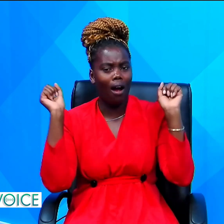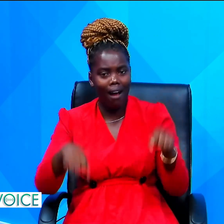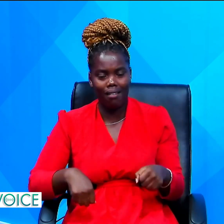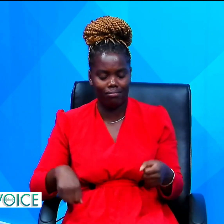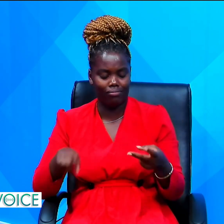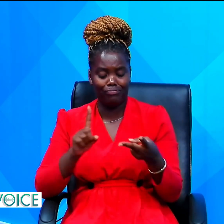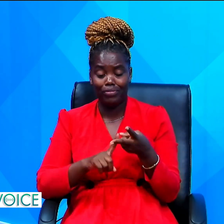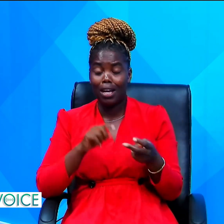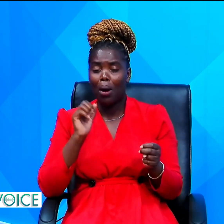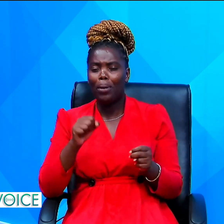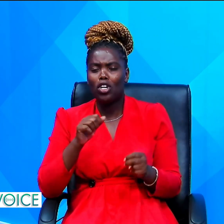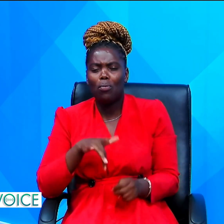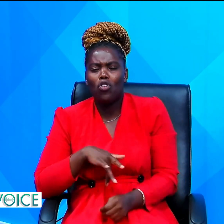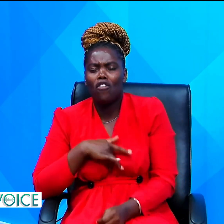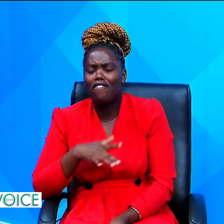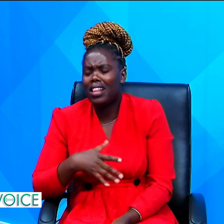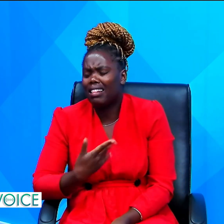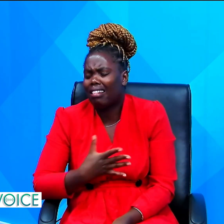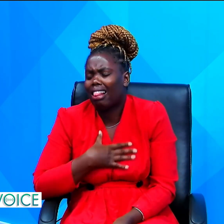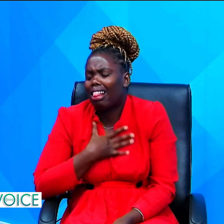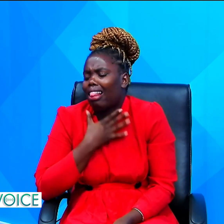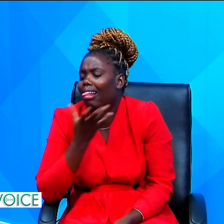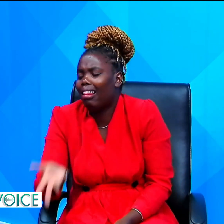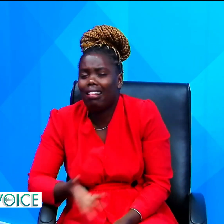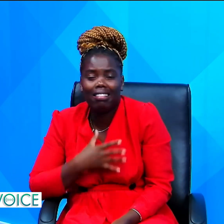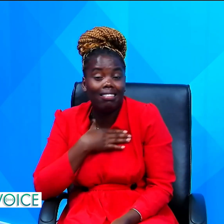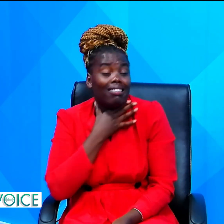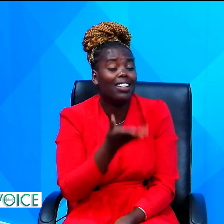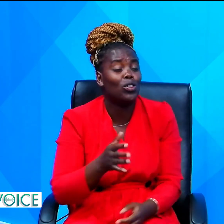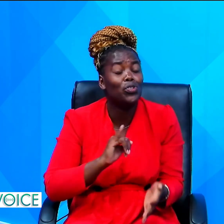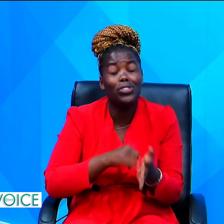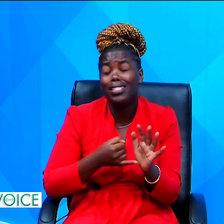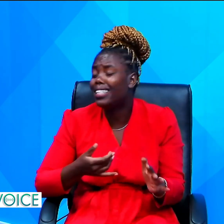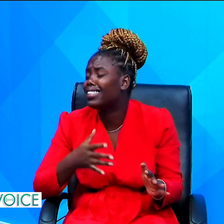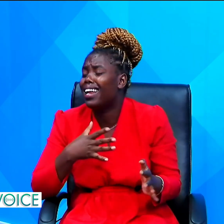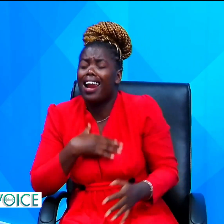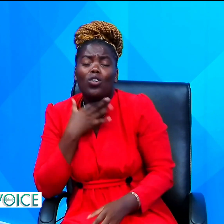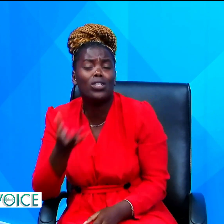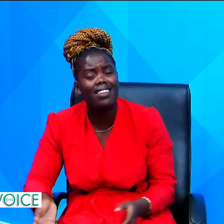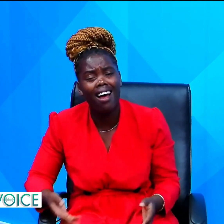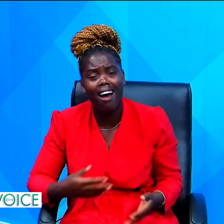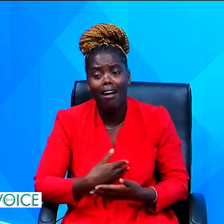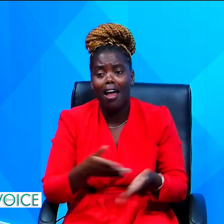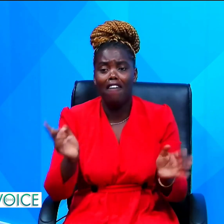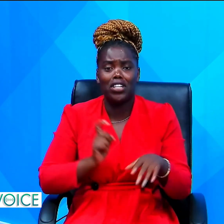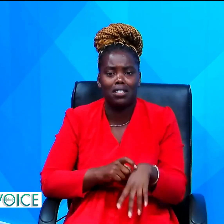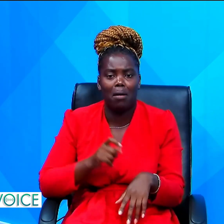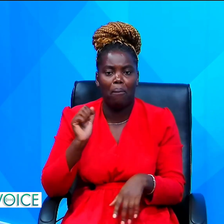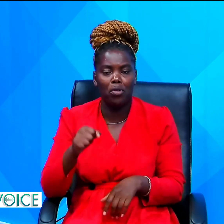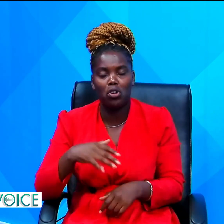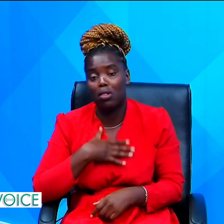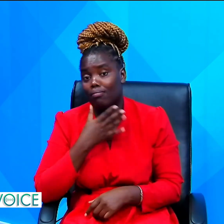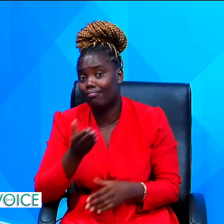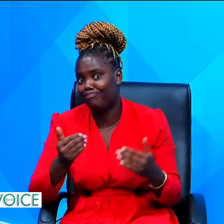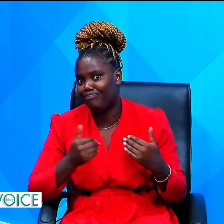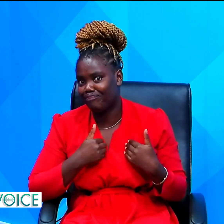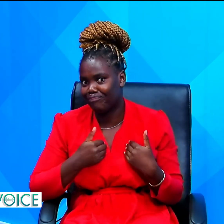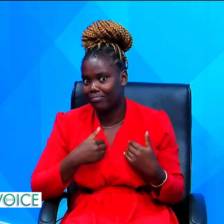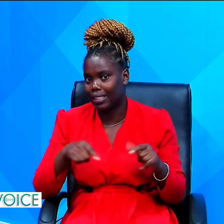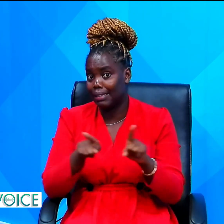that is a sign of hepatitis. When you feel vomiting, you just eat anything and you feel vomiting, that is also a